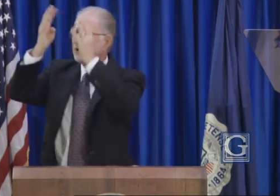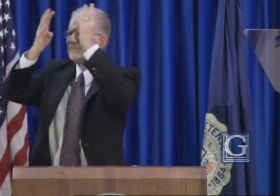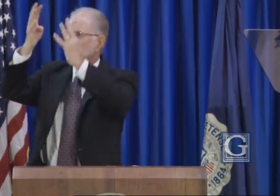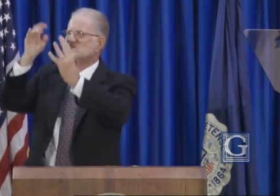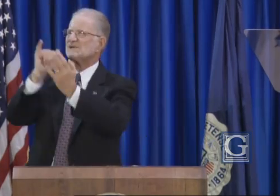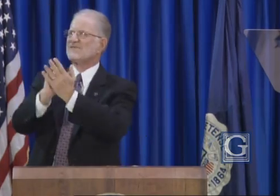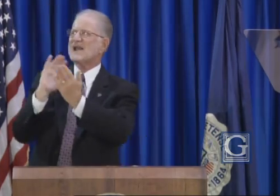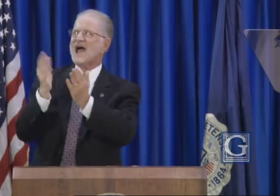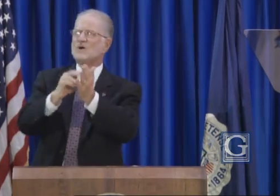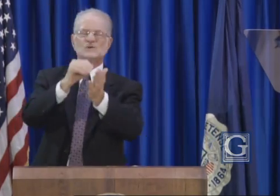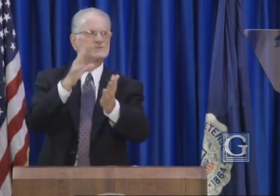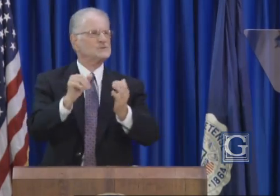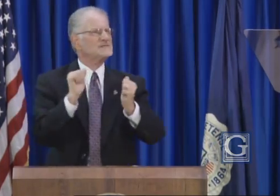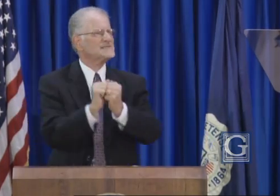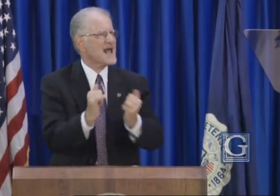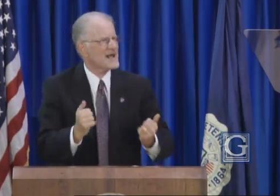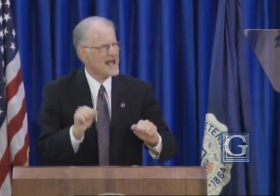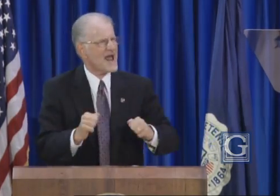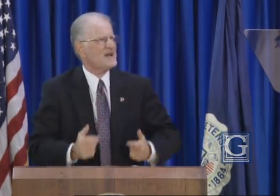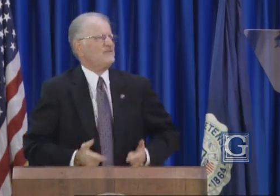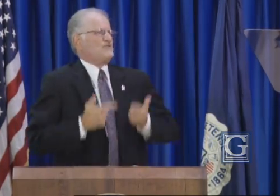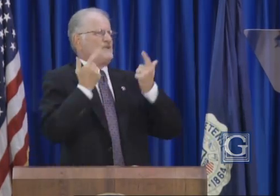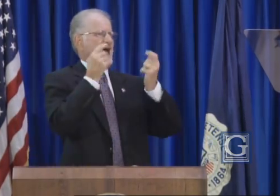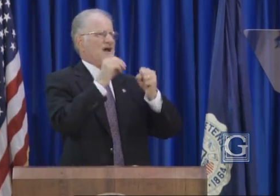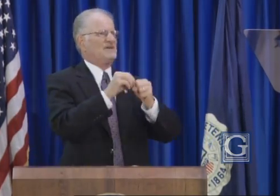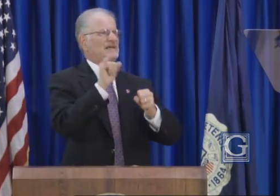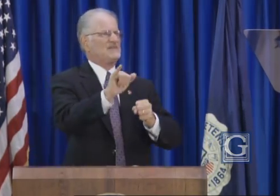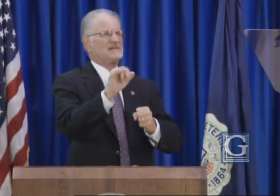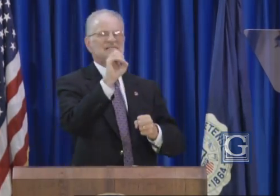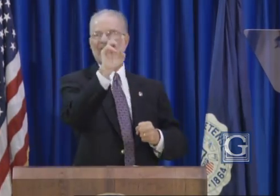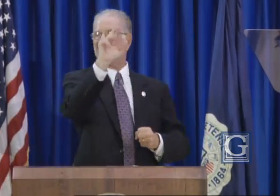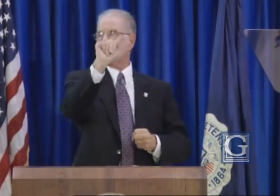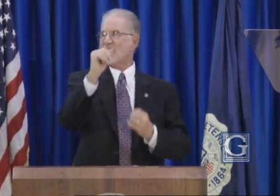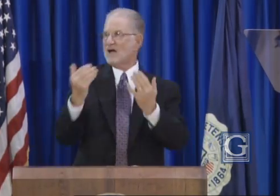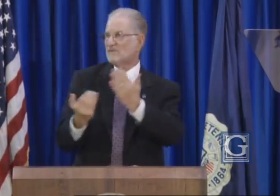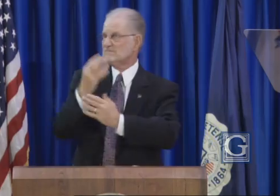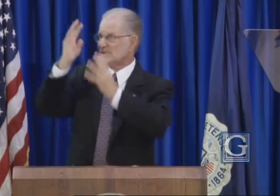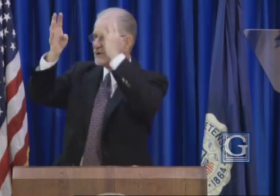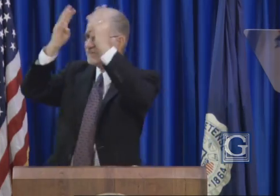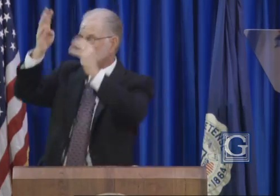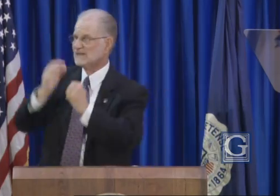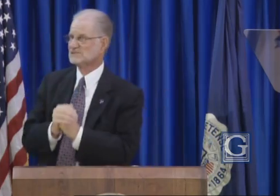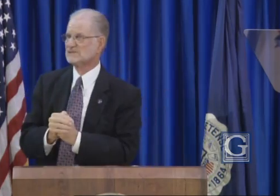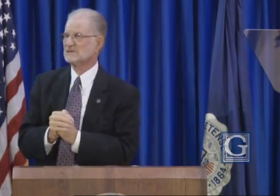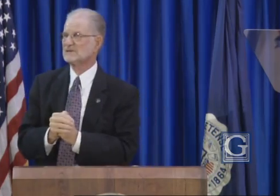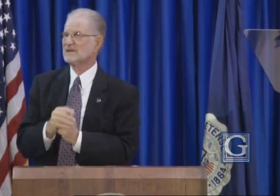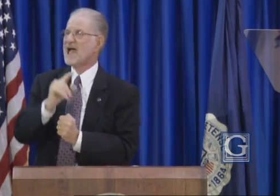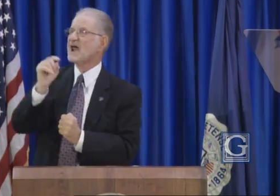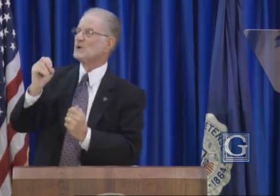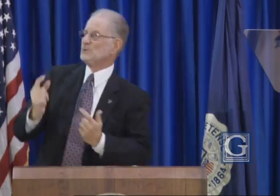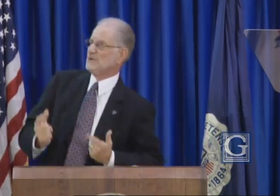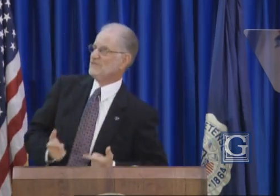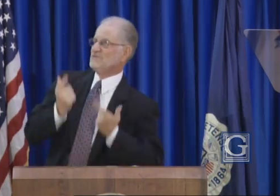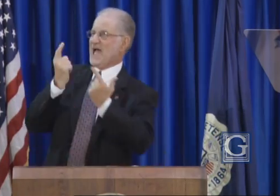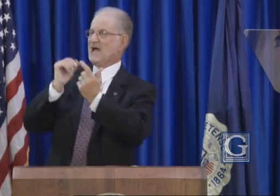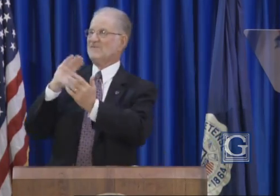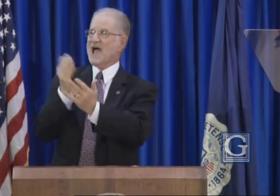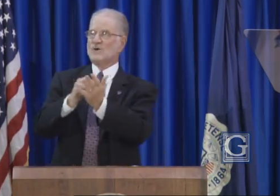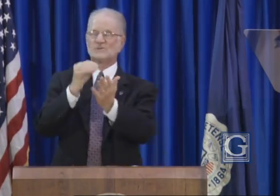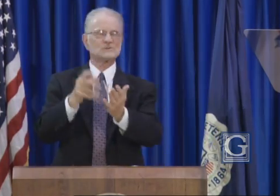We embrace innovations so that our students can thrive in this era of innovation.